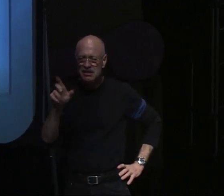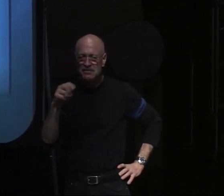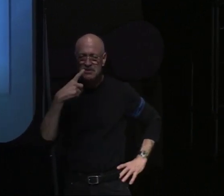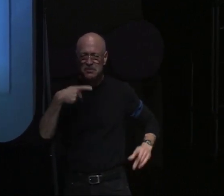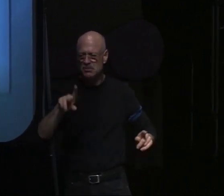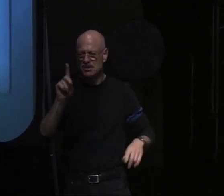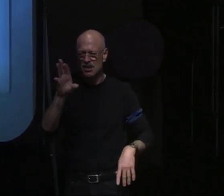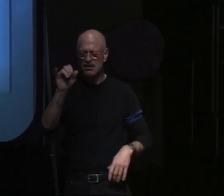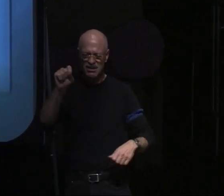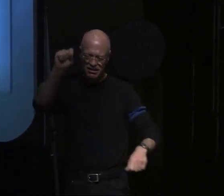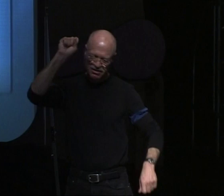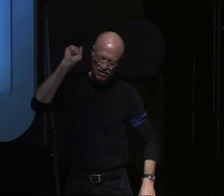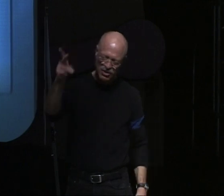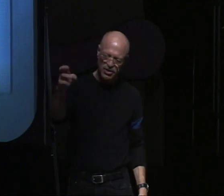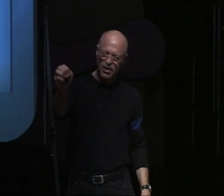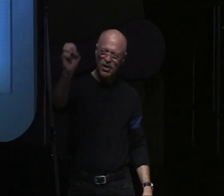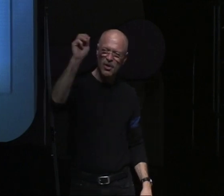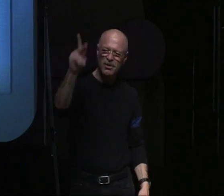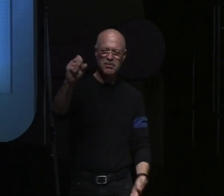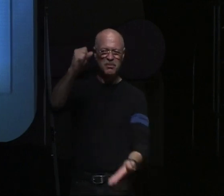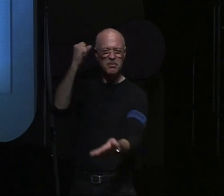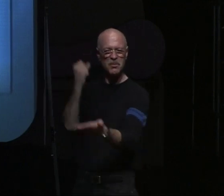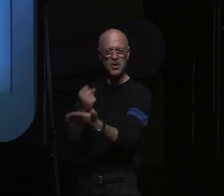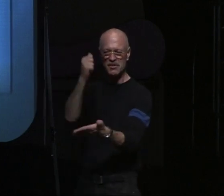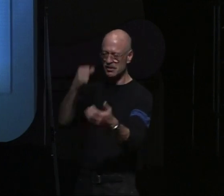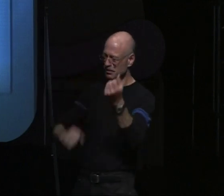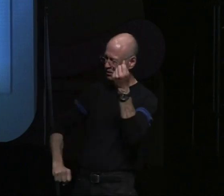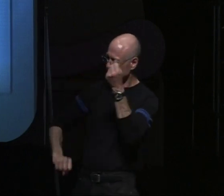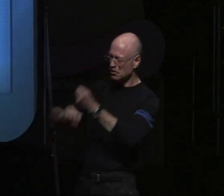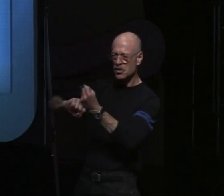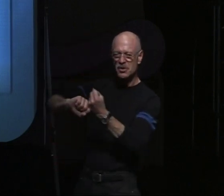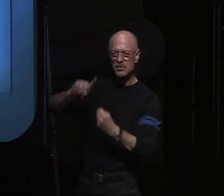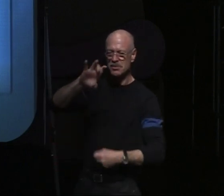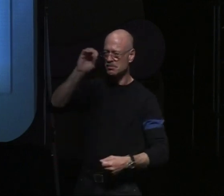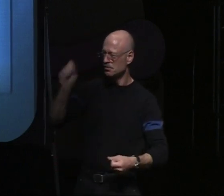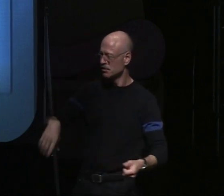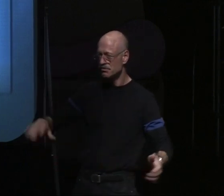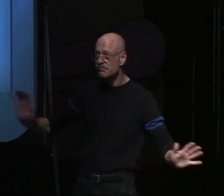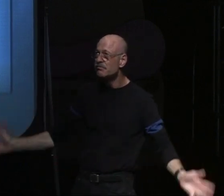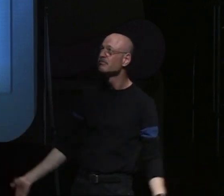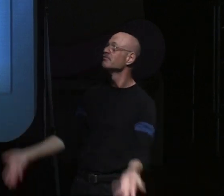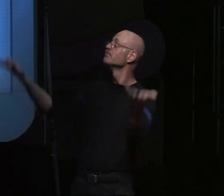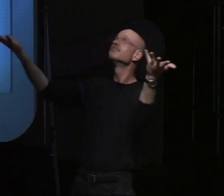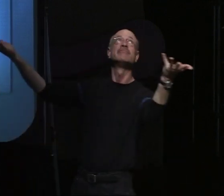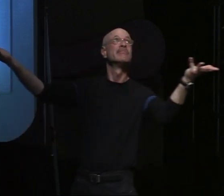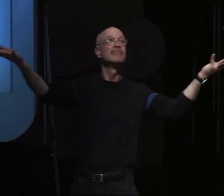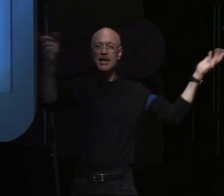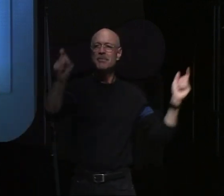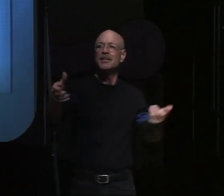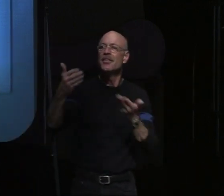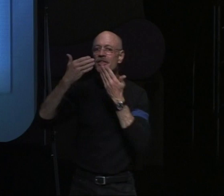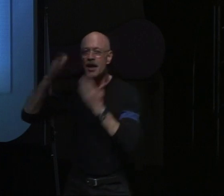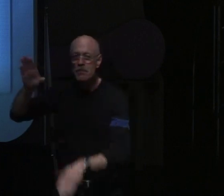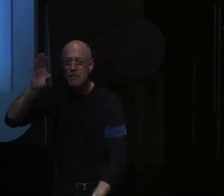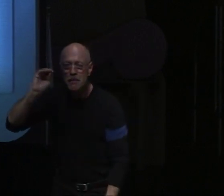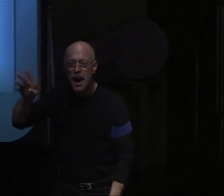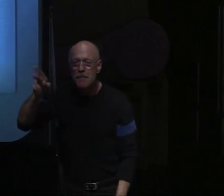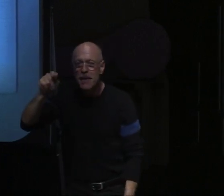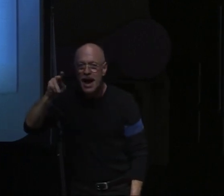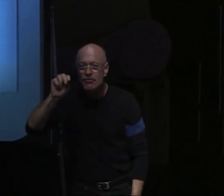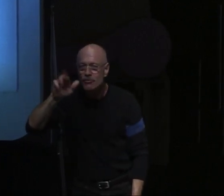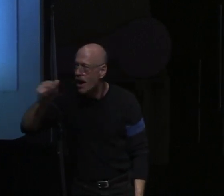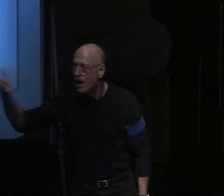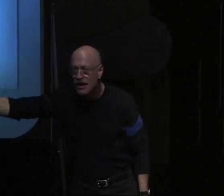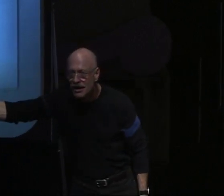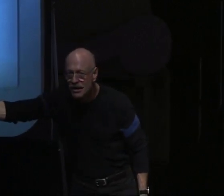he agreed. And we talked to Dr. Castle, and Dr. Castle said, go ahead and set it up the way you think it should be set up.